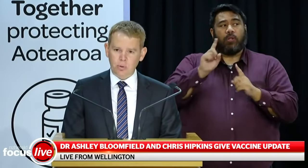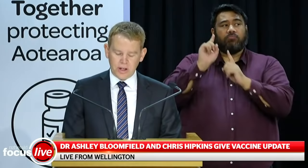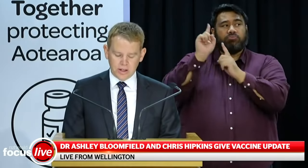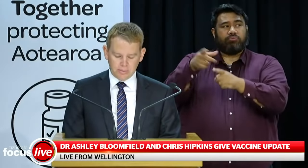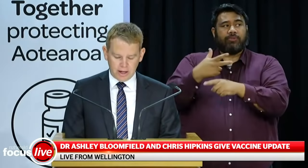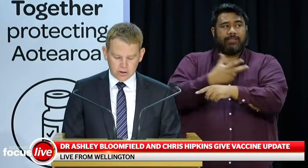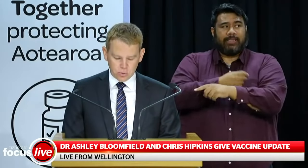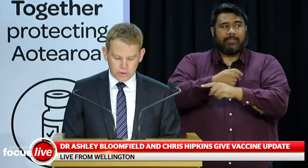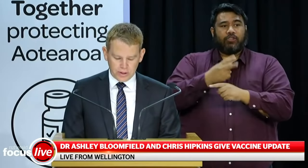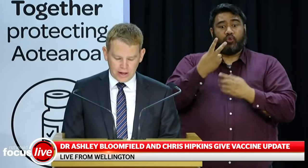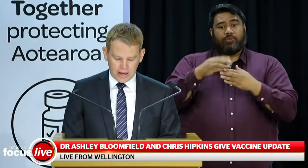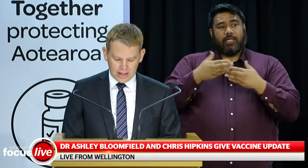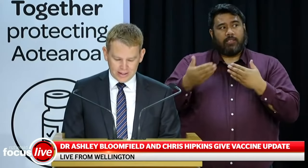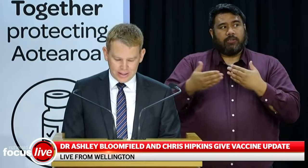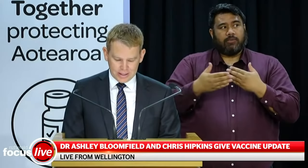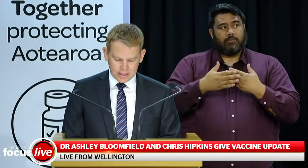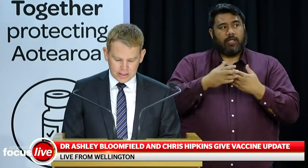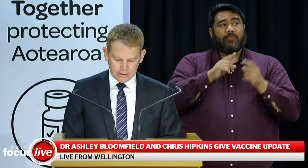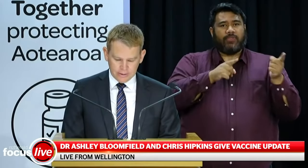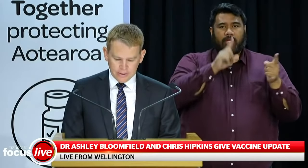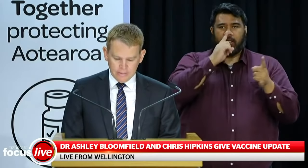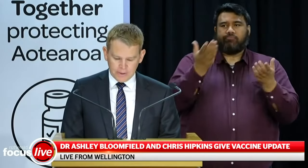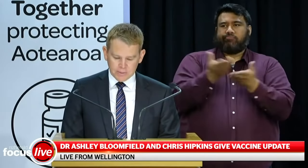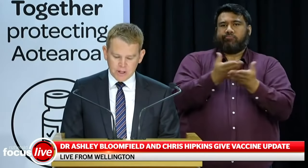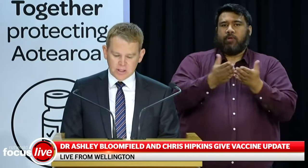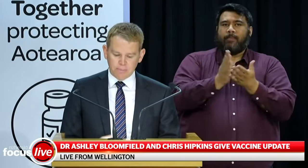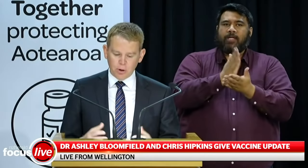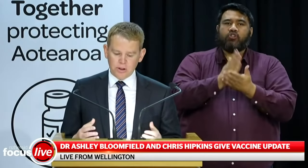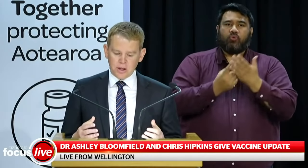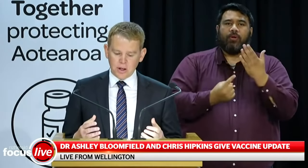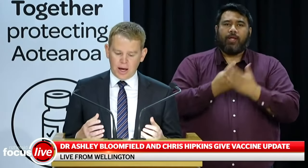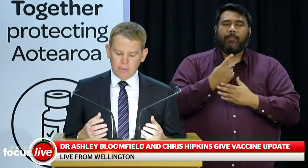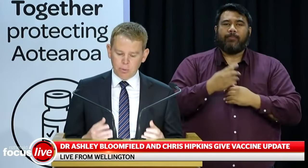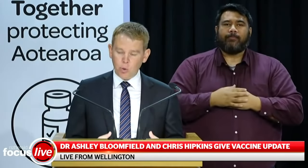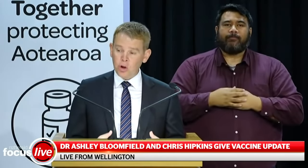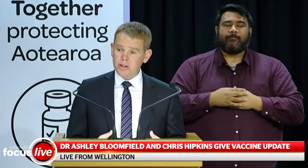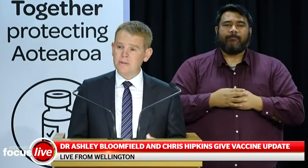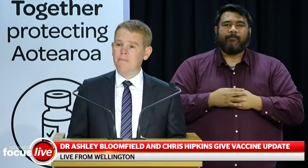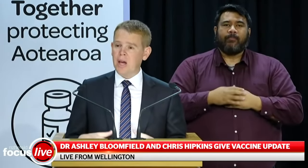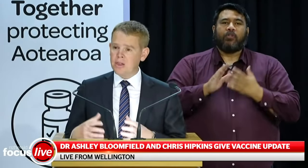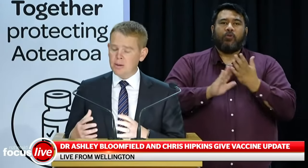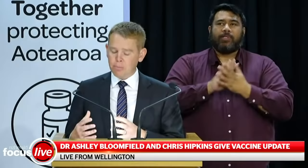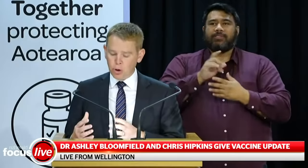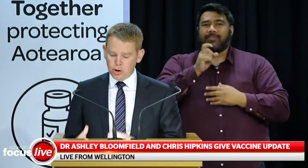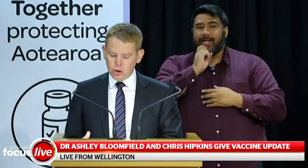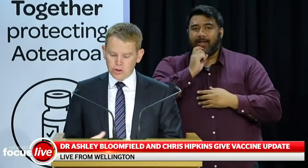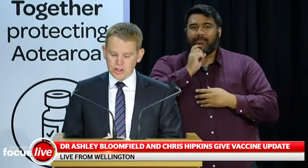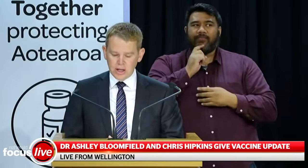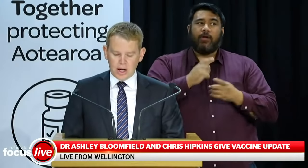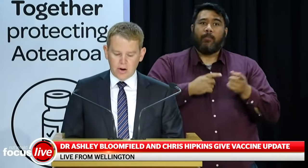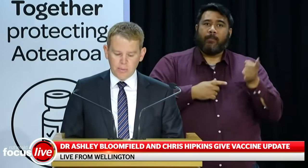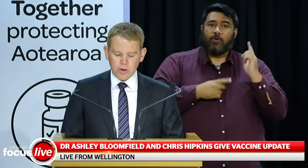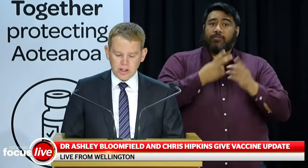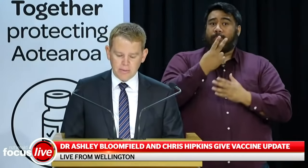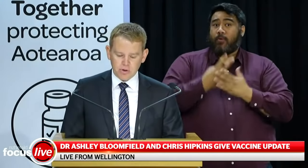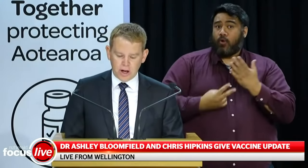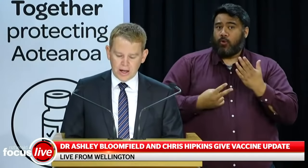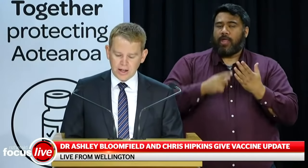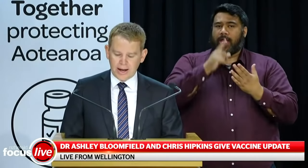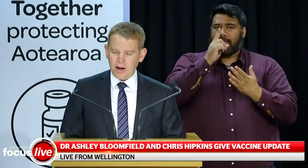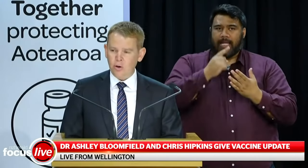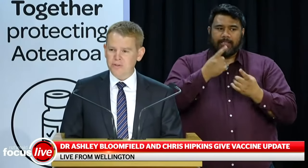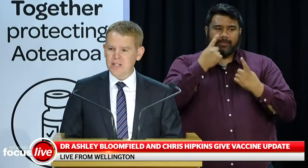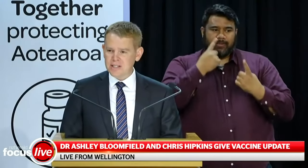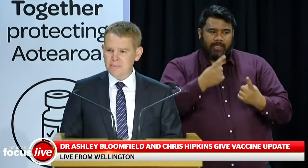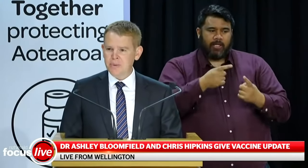with the employee to make sure that they are getting their testing. This means that both the workers and the employers are able to keep